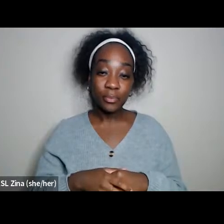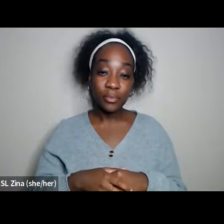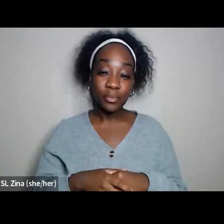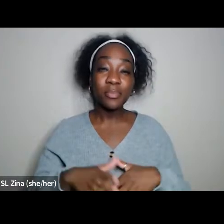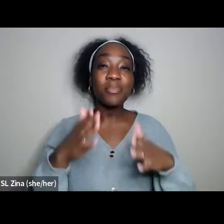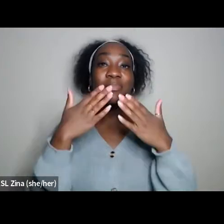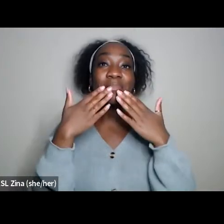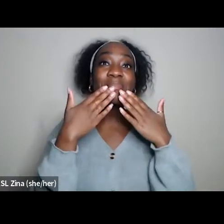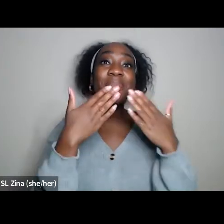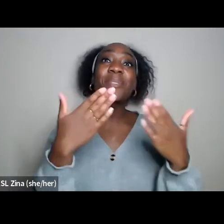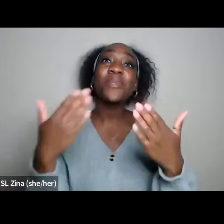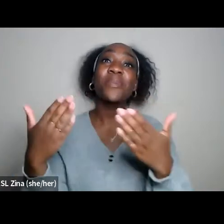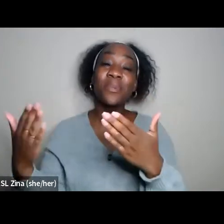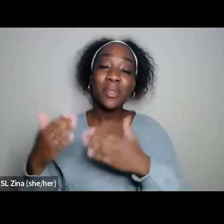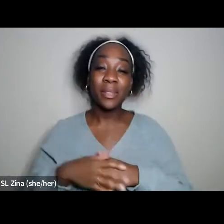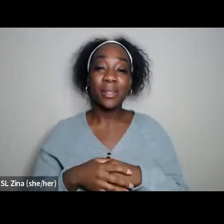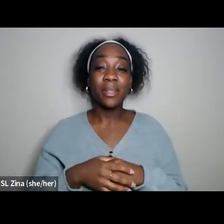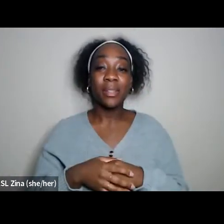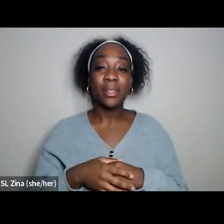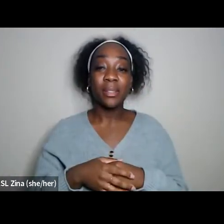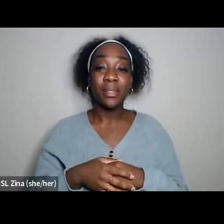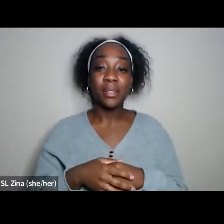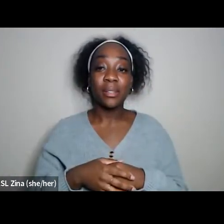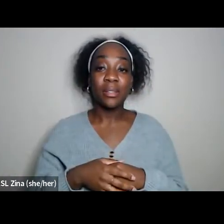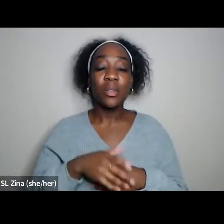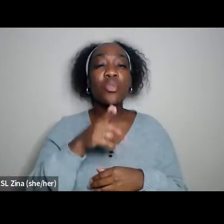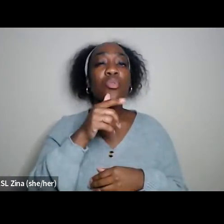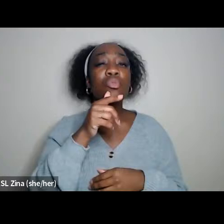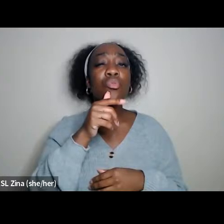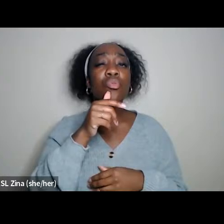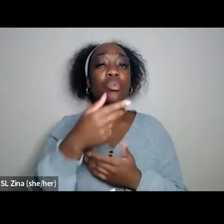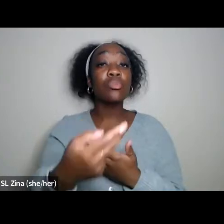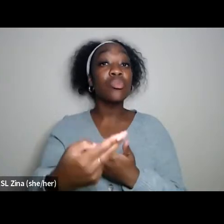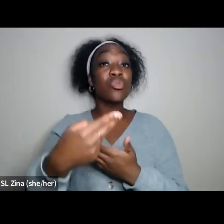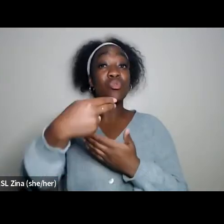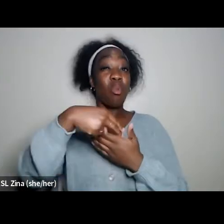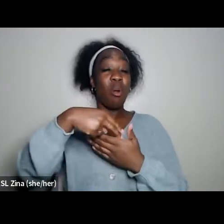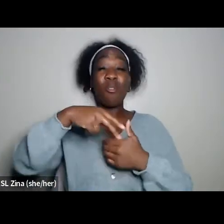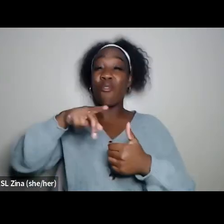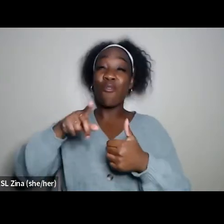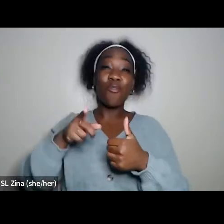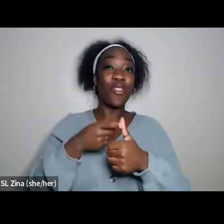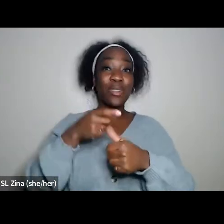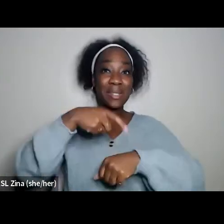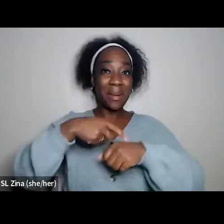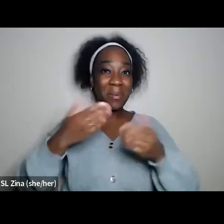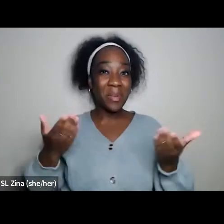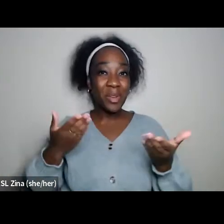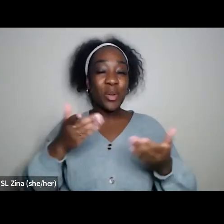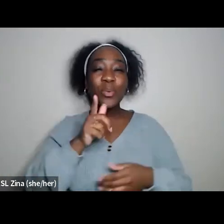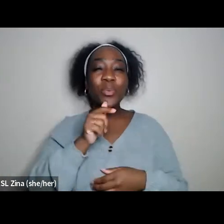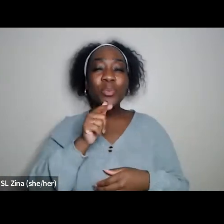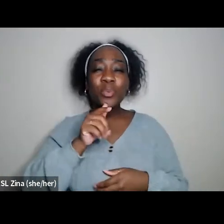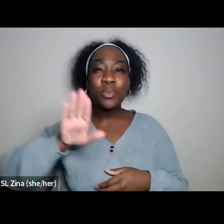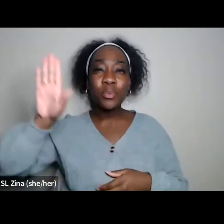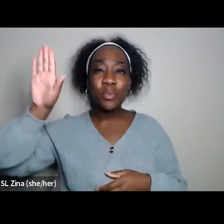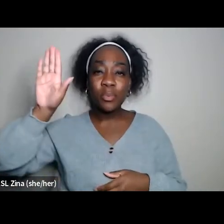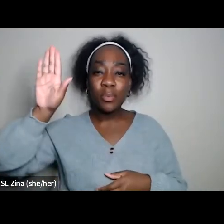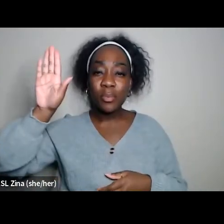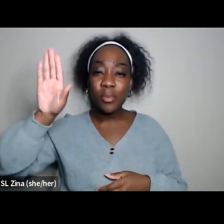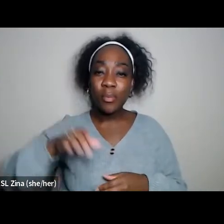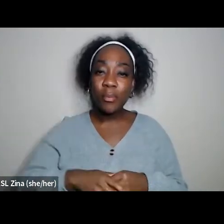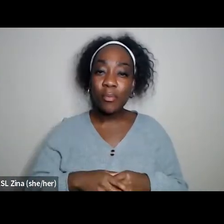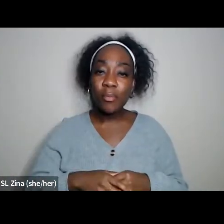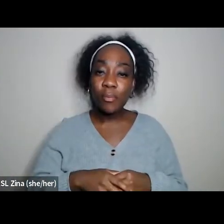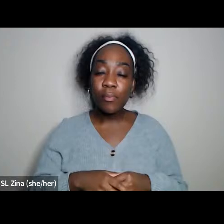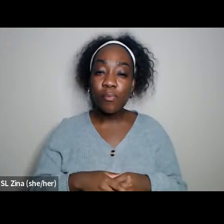Thank you, everybody. Do we have anybody who's joining us for the first time? Anyone joining us for the first time?